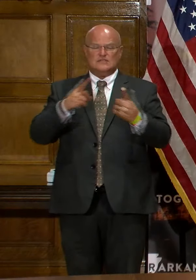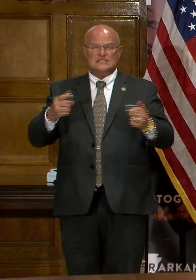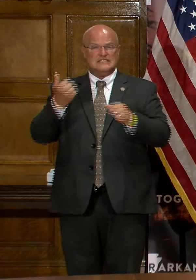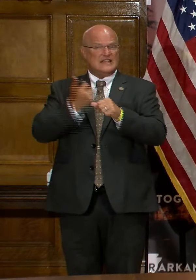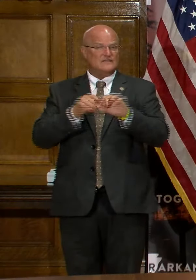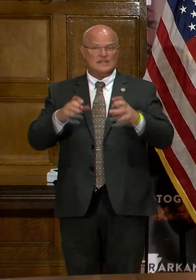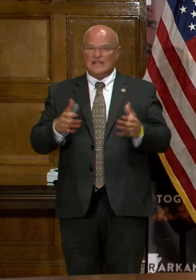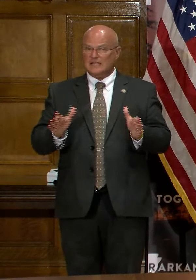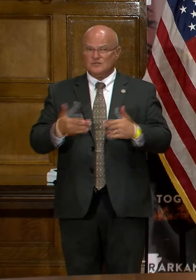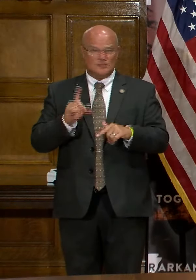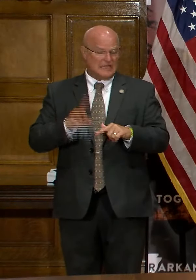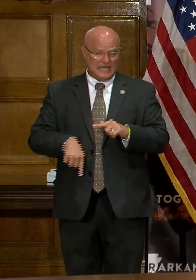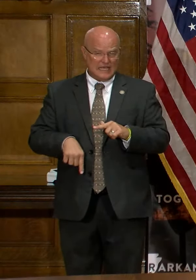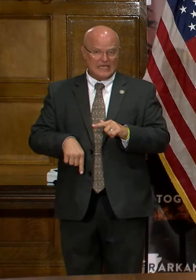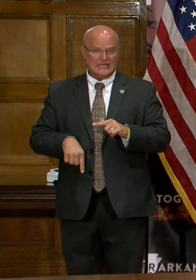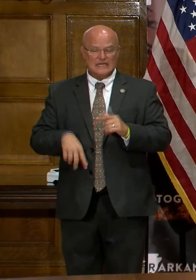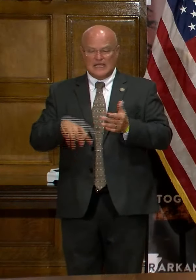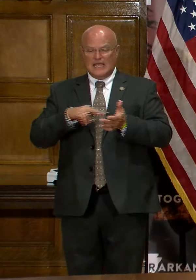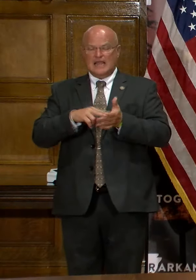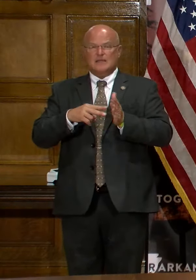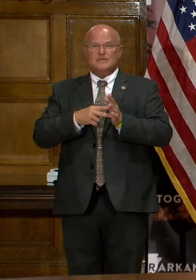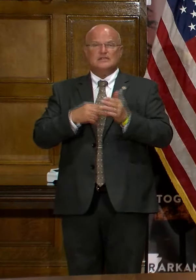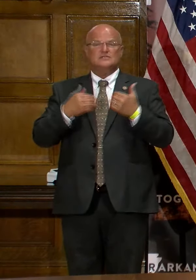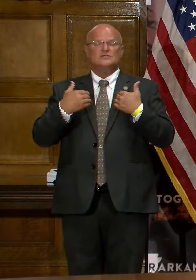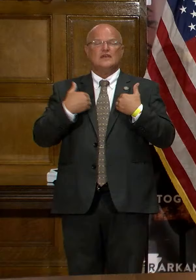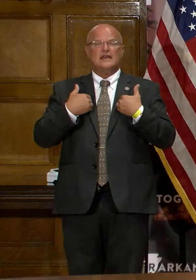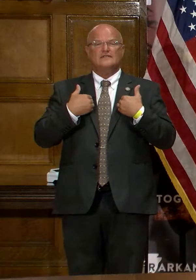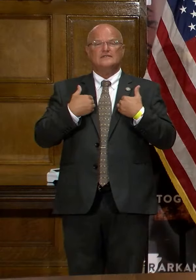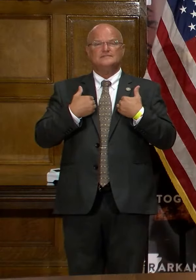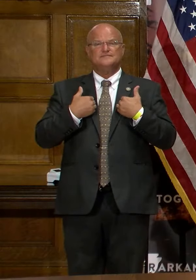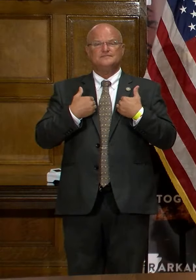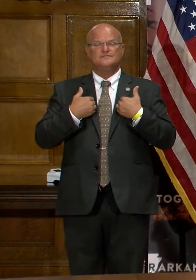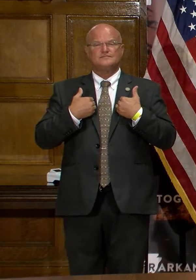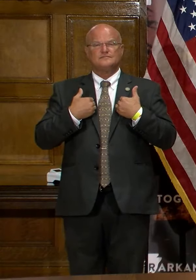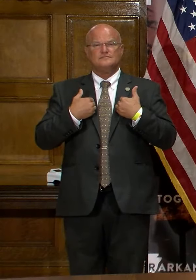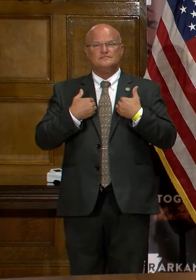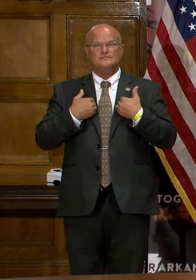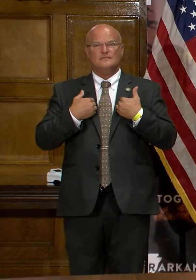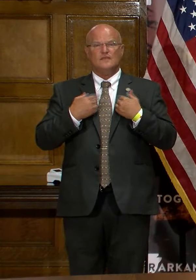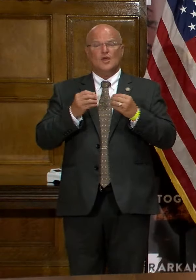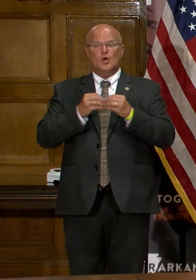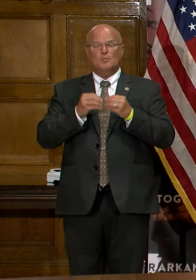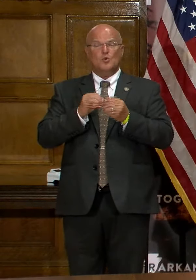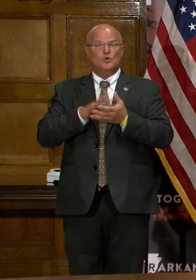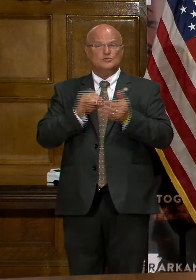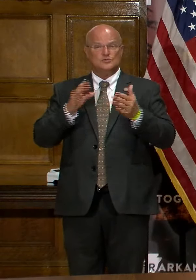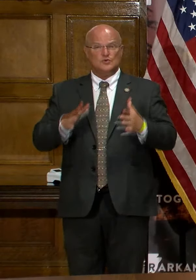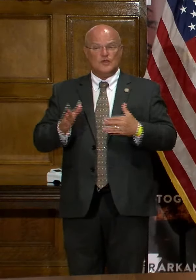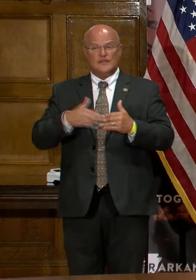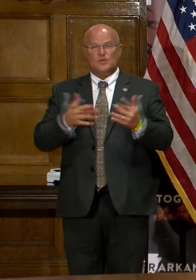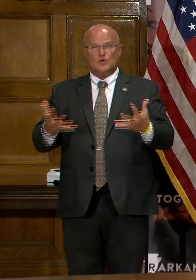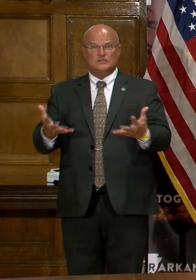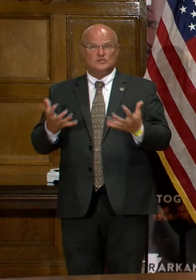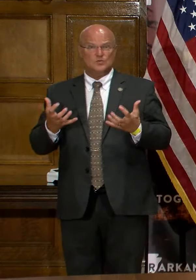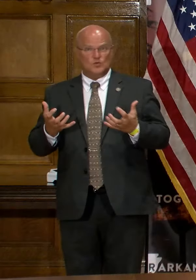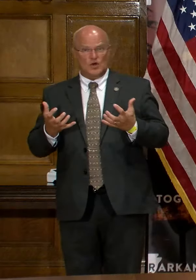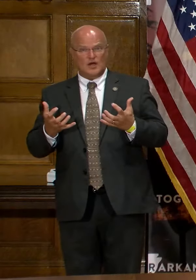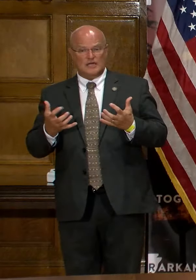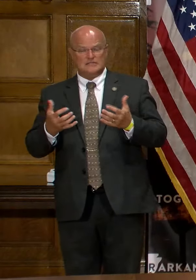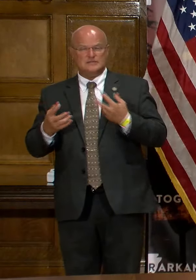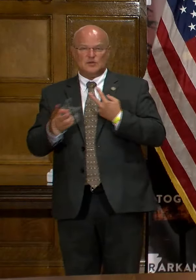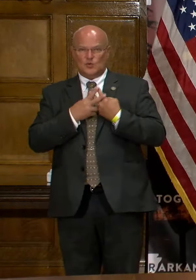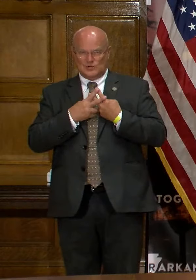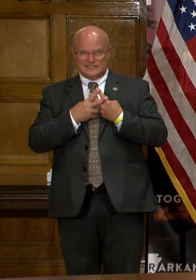in every classroom, and it means that you're having to have more students than what you would like to